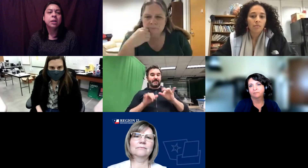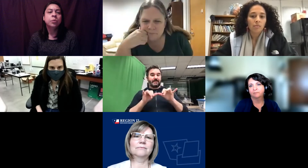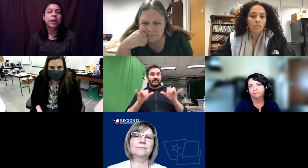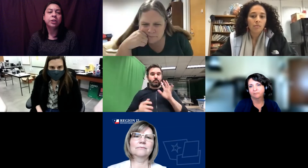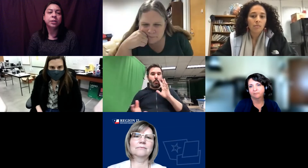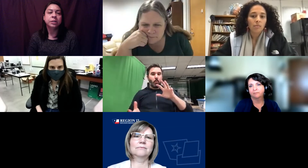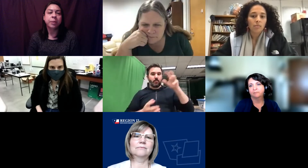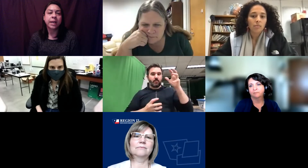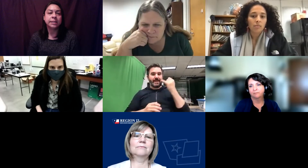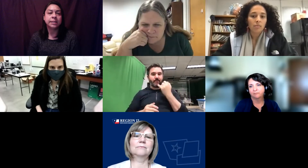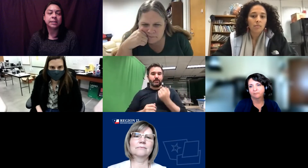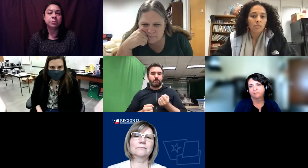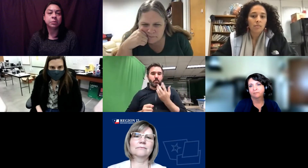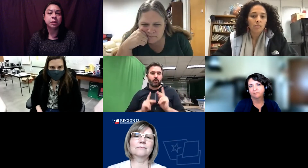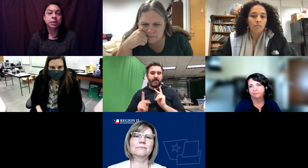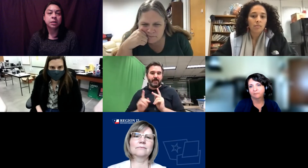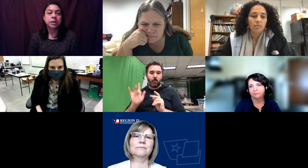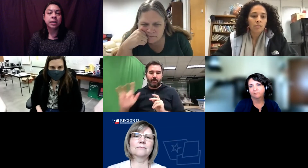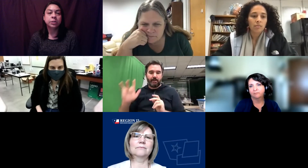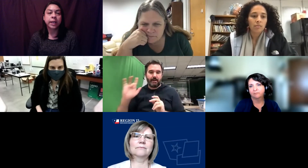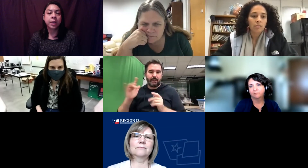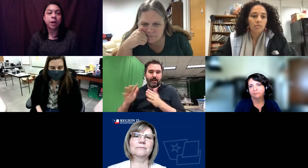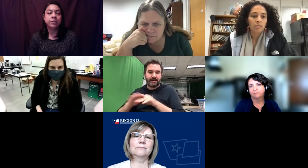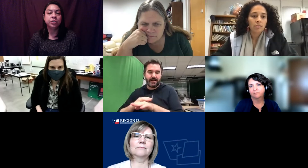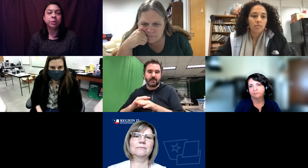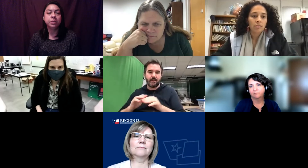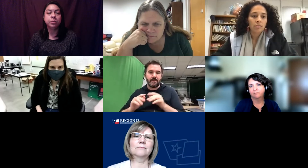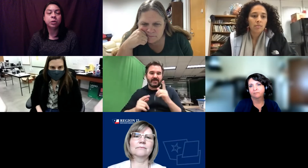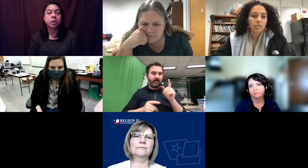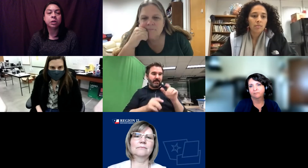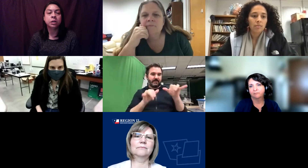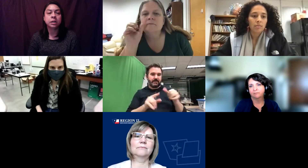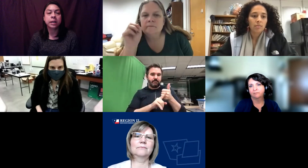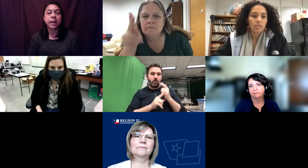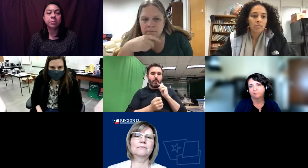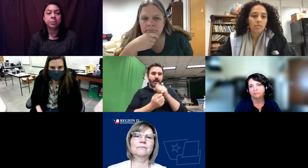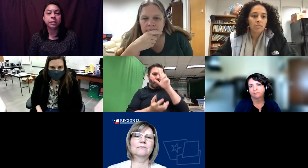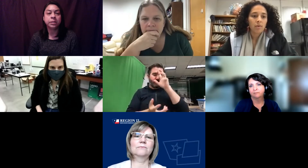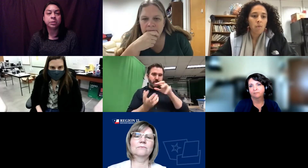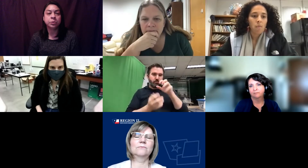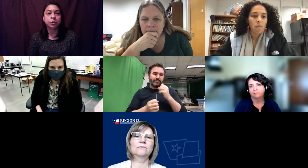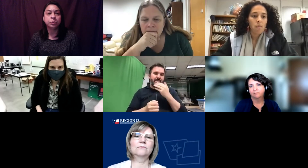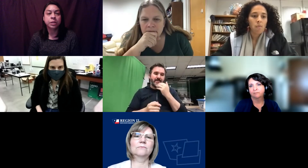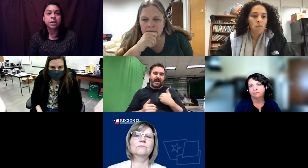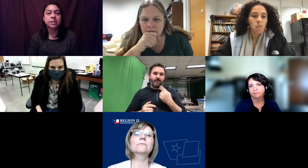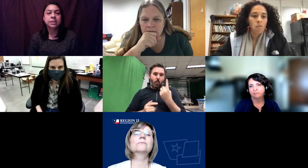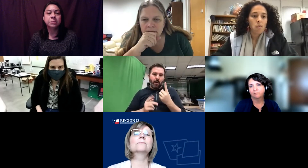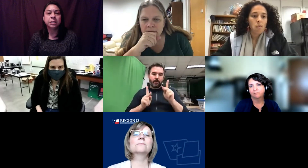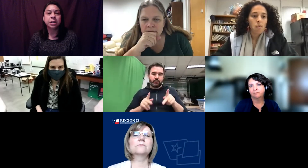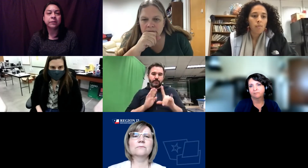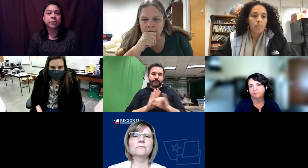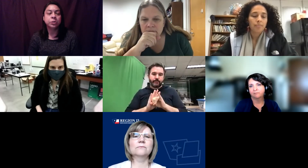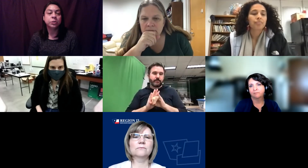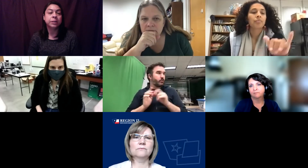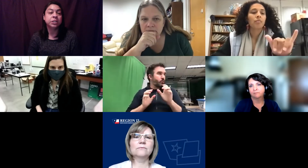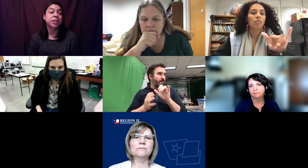me. Well, I noticed in the past, the system kind of goes haywire if too many people are adding people into the room. The system gets